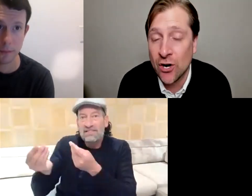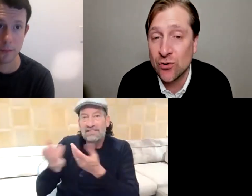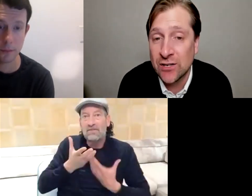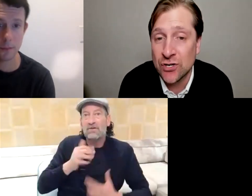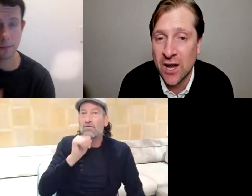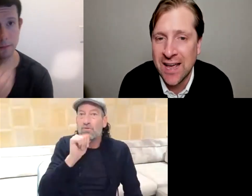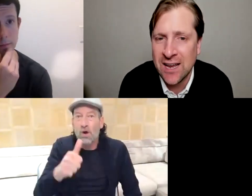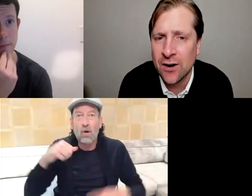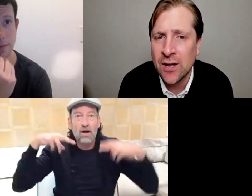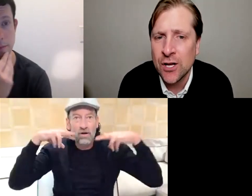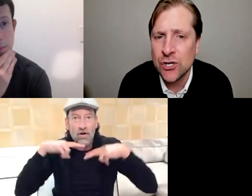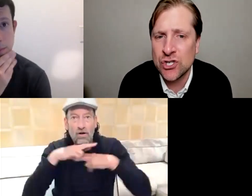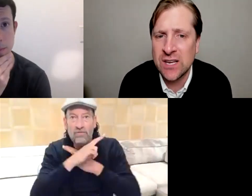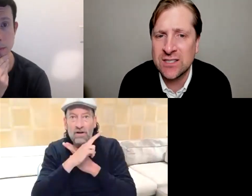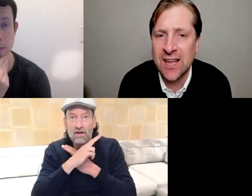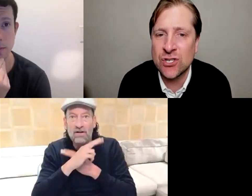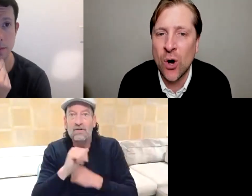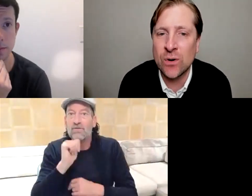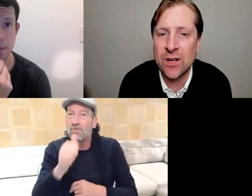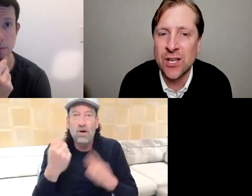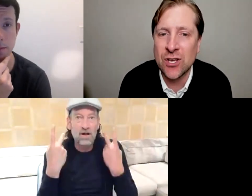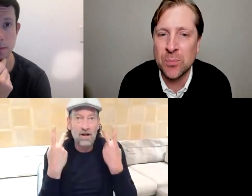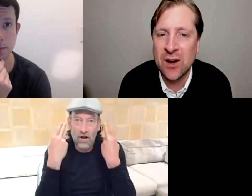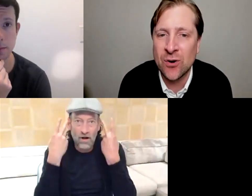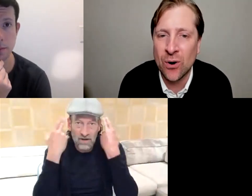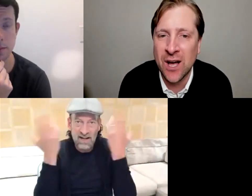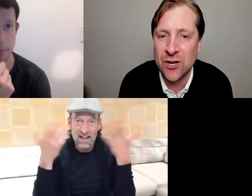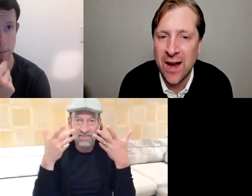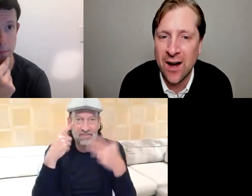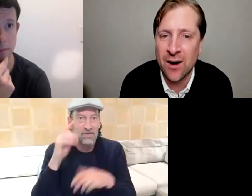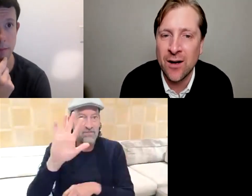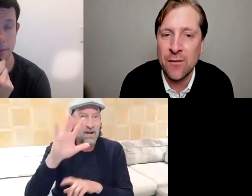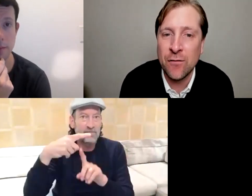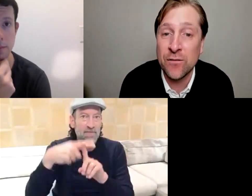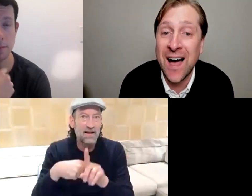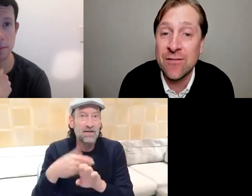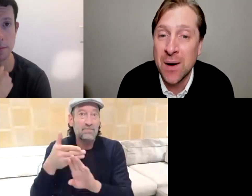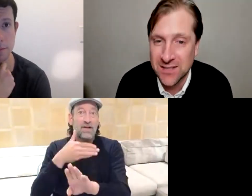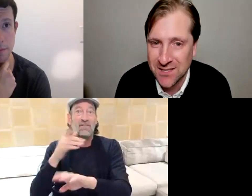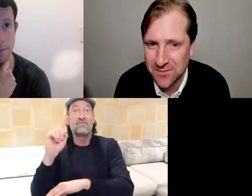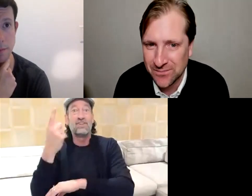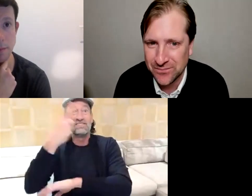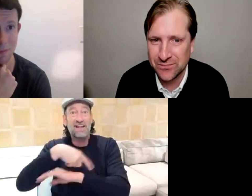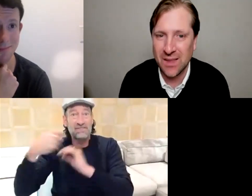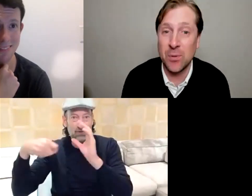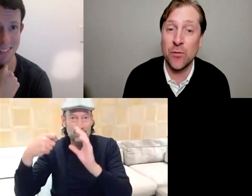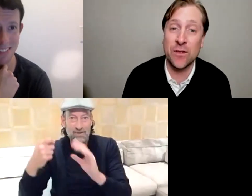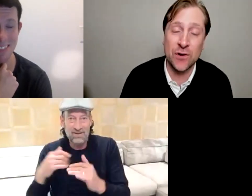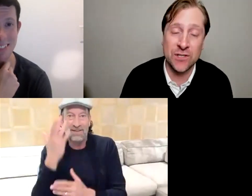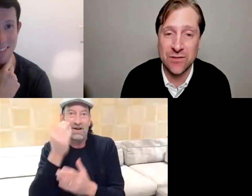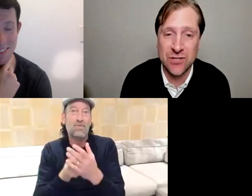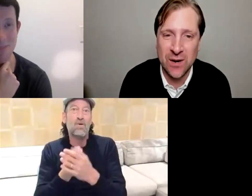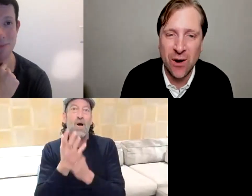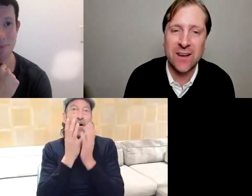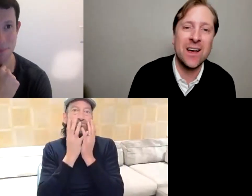thanks to our director, Sian Heder, she said, don't cut your beard or cut your hair for 5 months before the